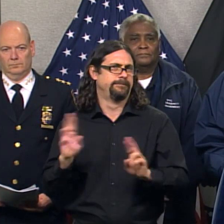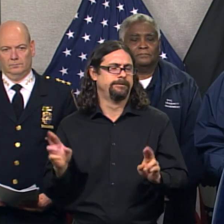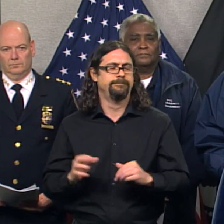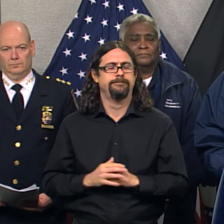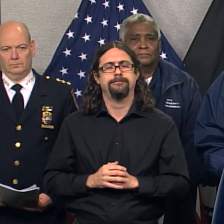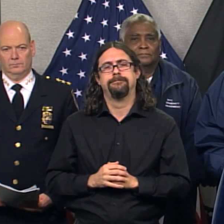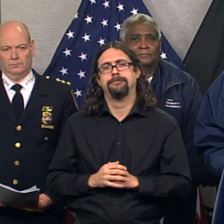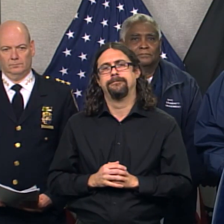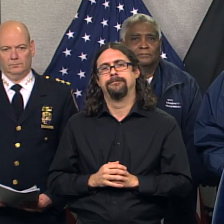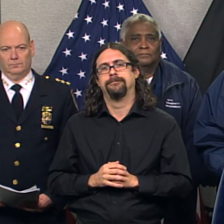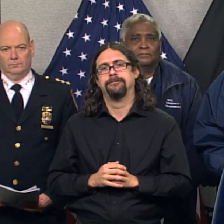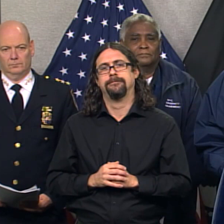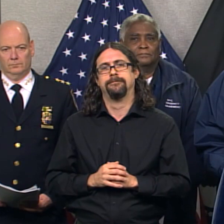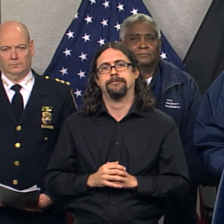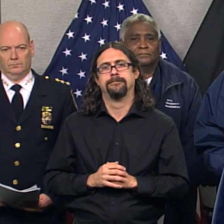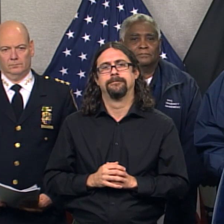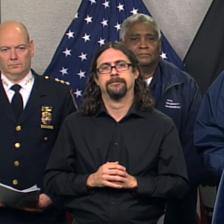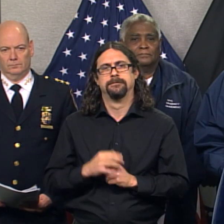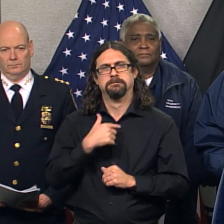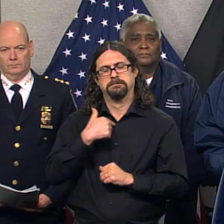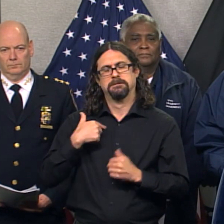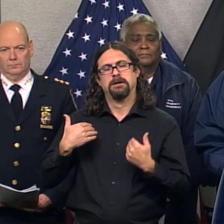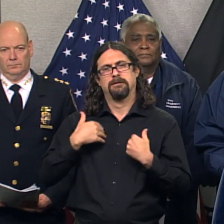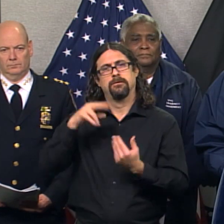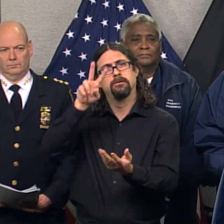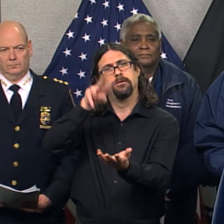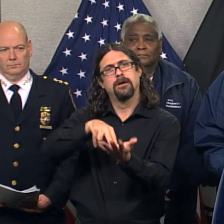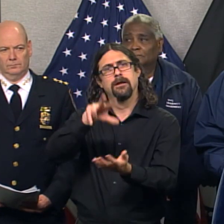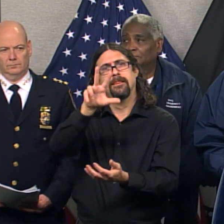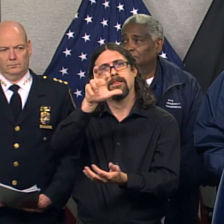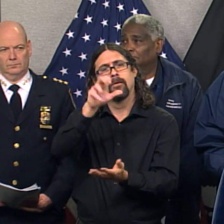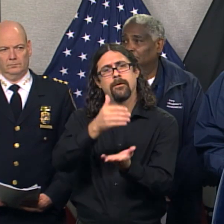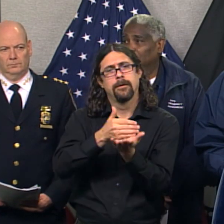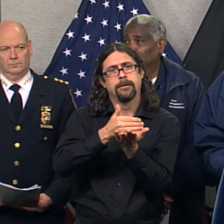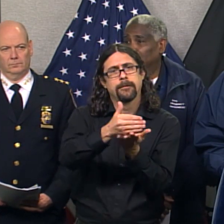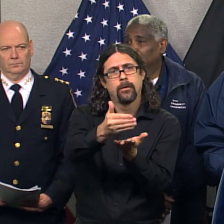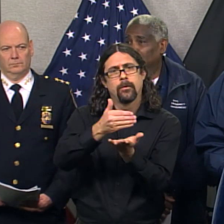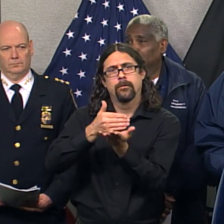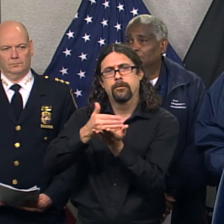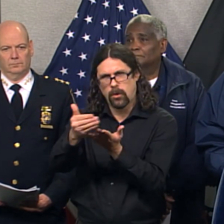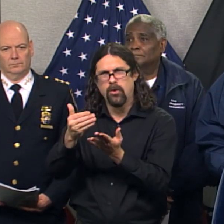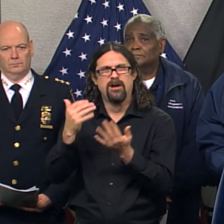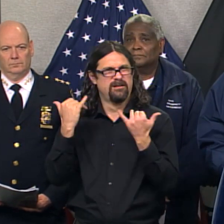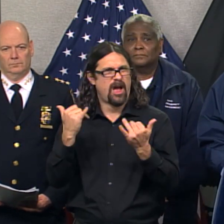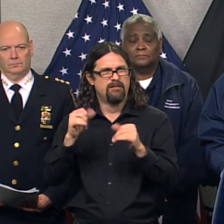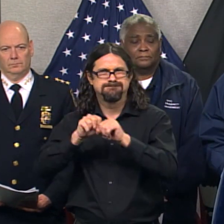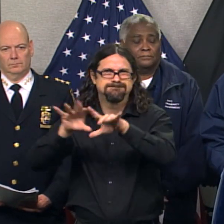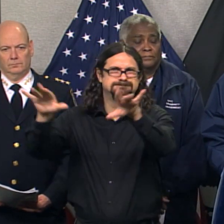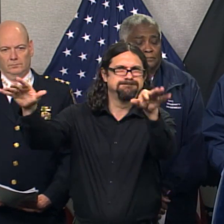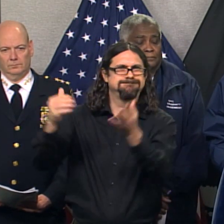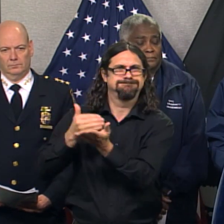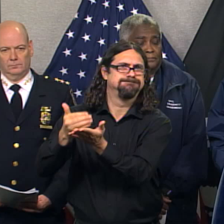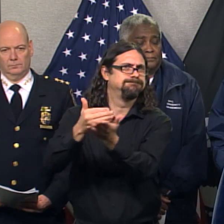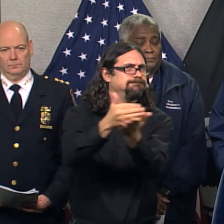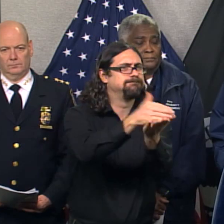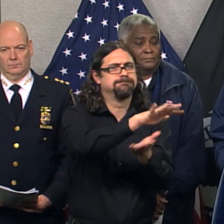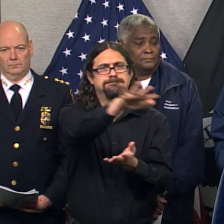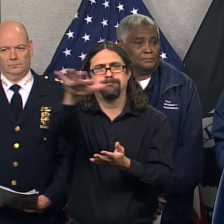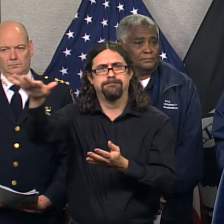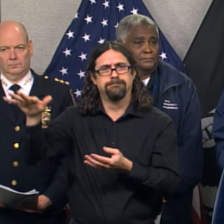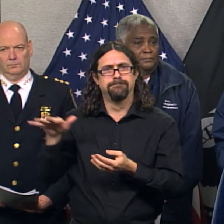2,300 vehicles. They're going at it really hard, really well, and I'm impressed by what I've seen already. I took a